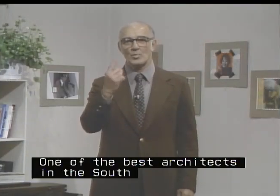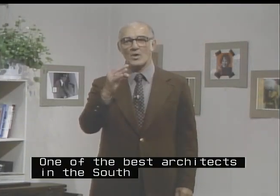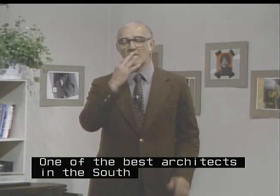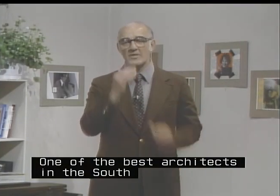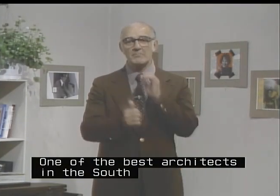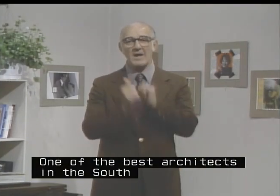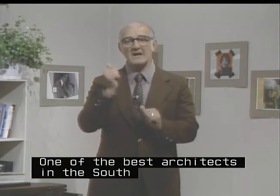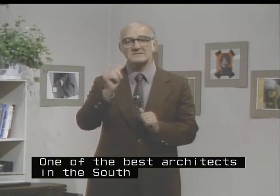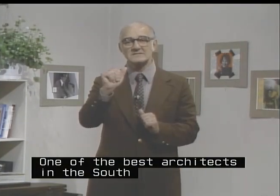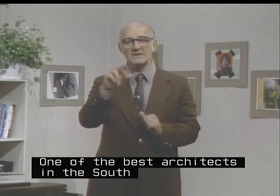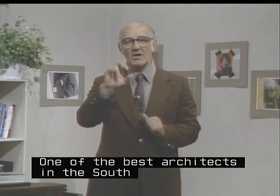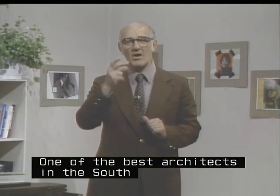The best